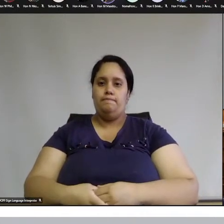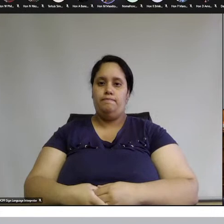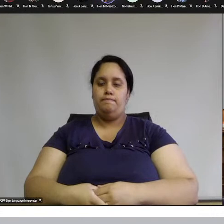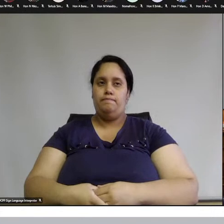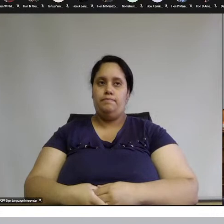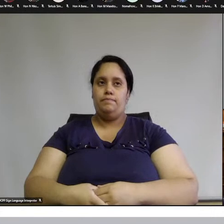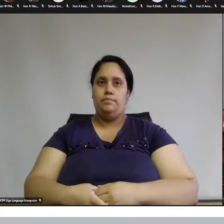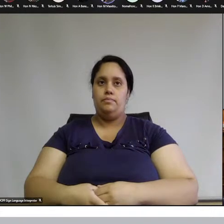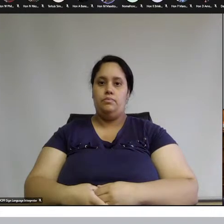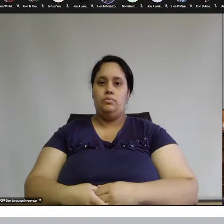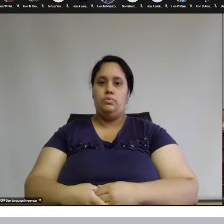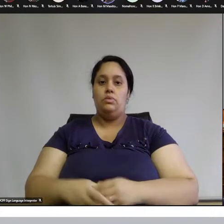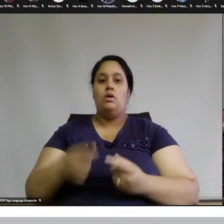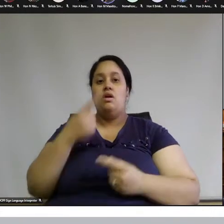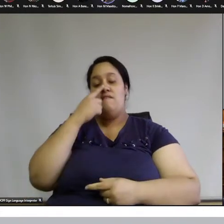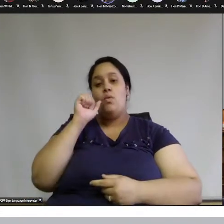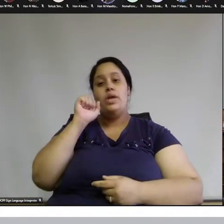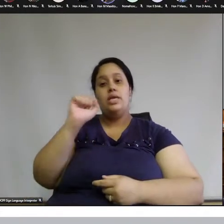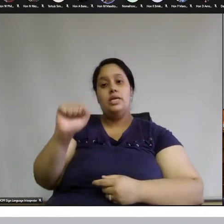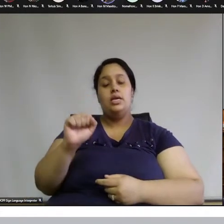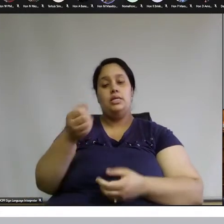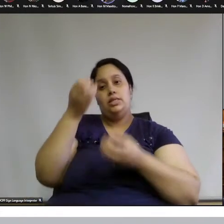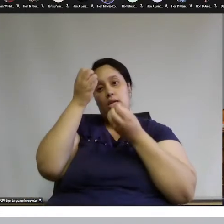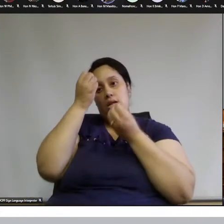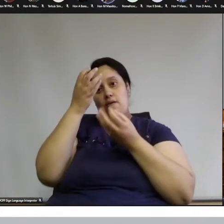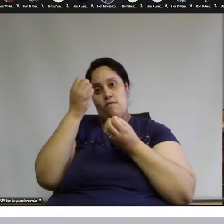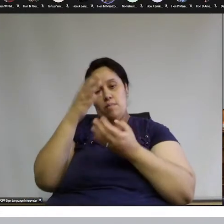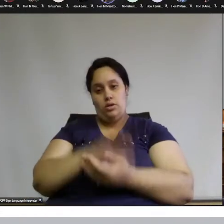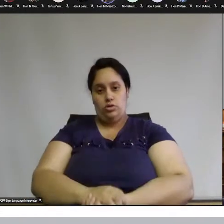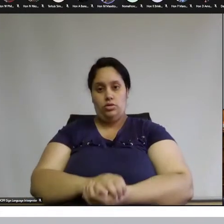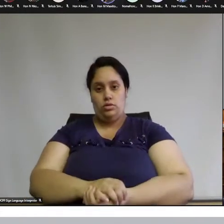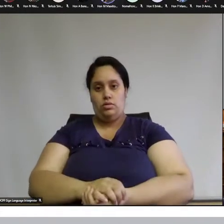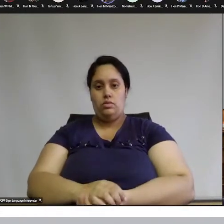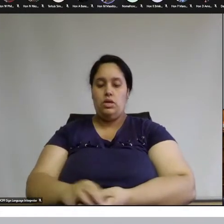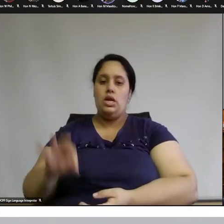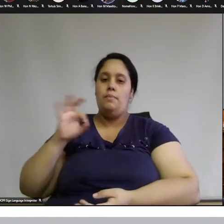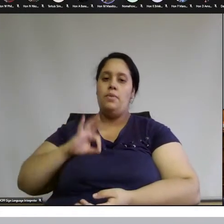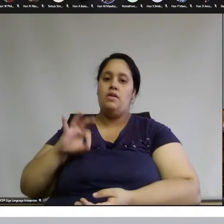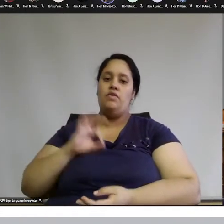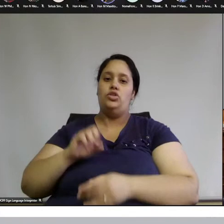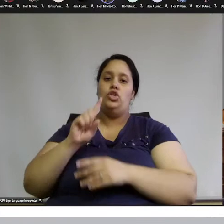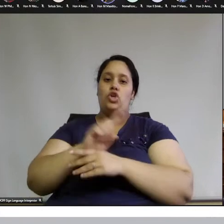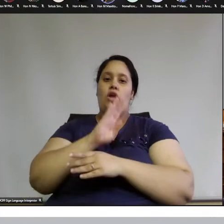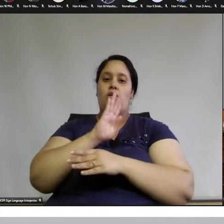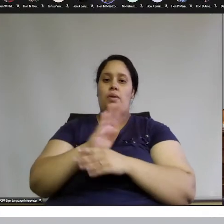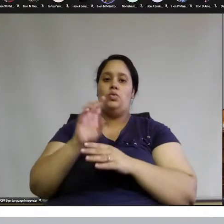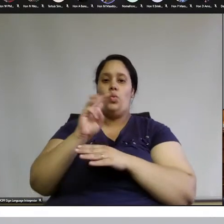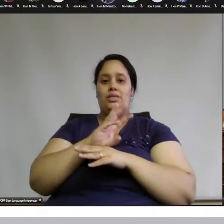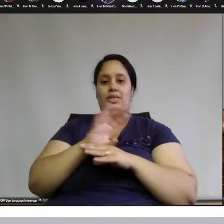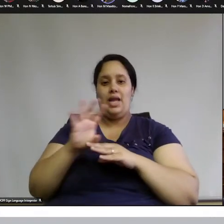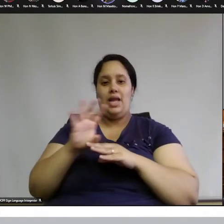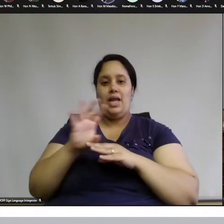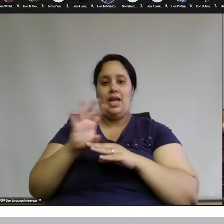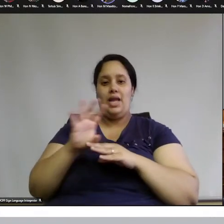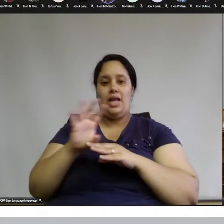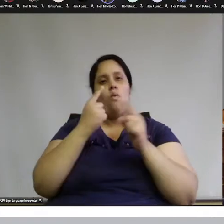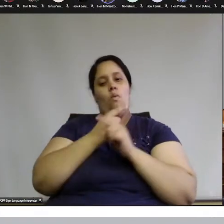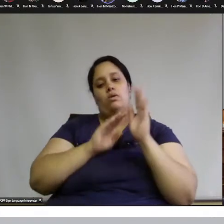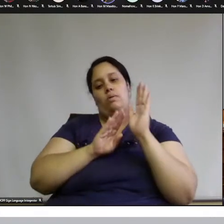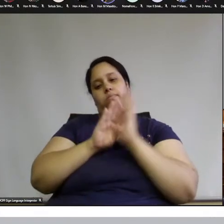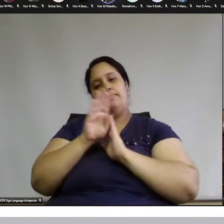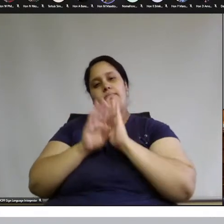information, for the beneficiary database of Western Cape to increase all the time is